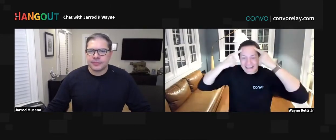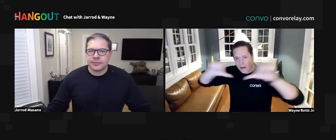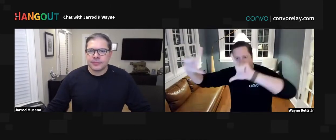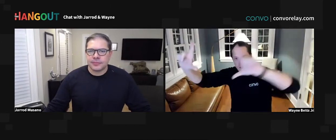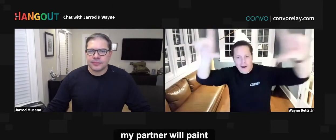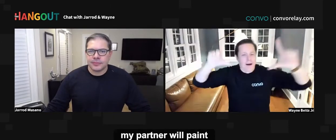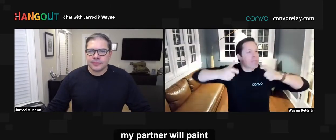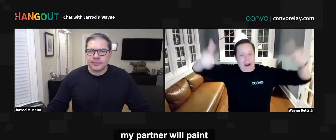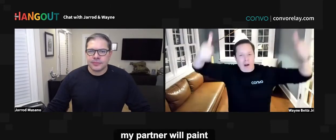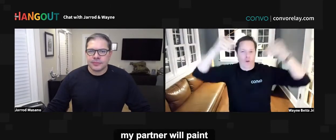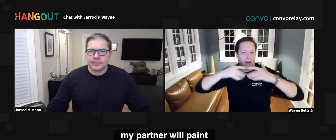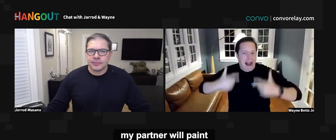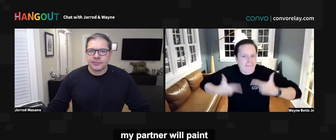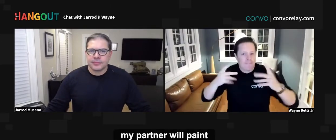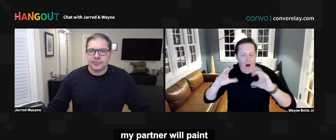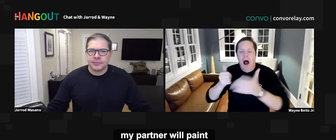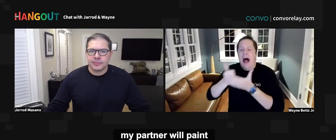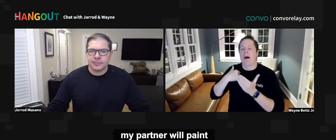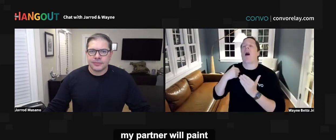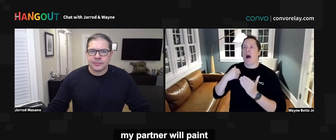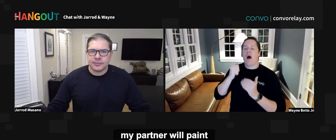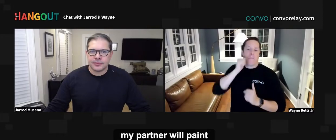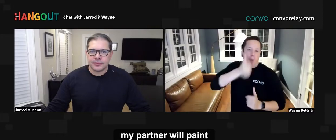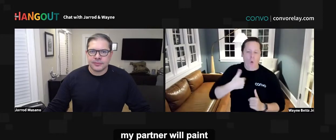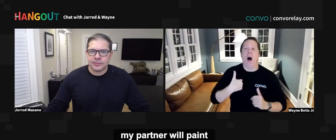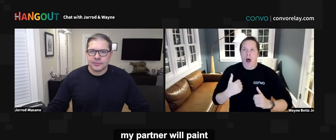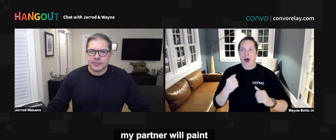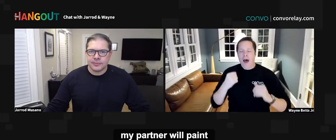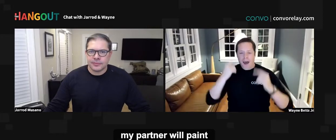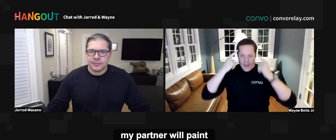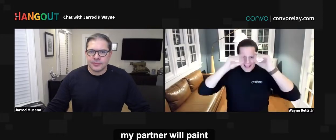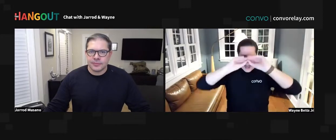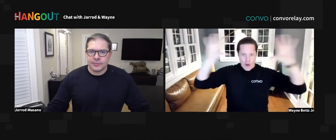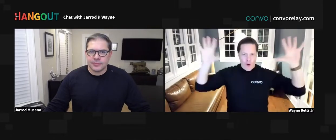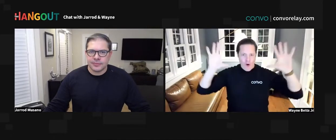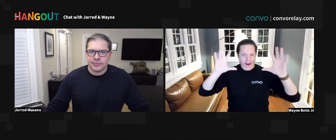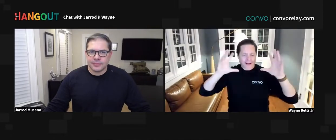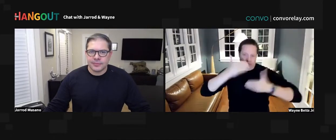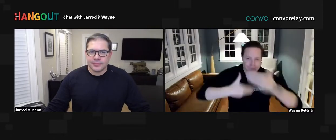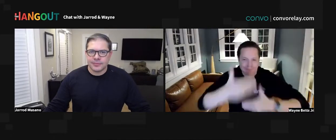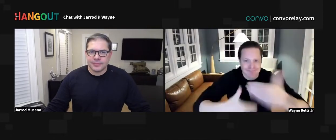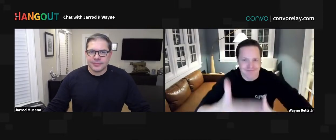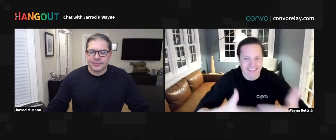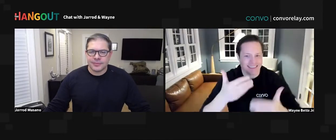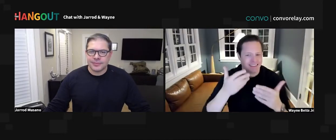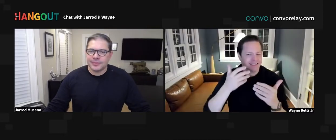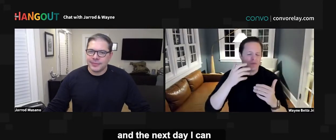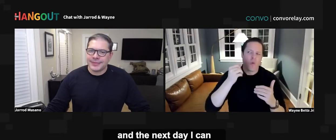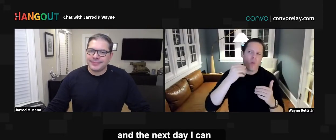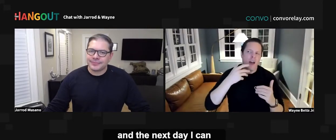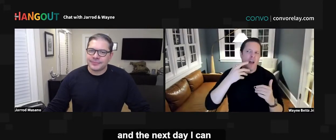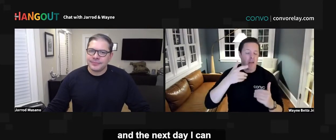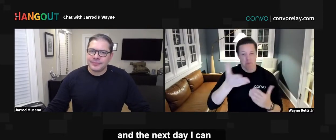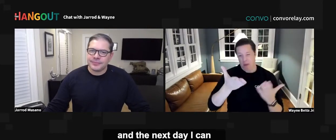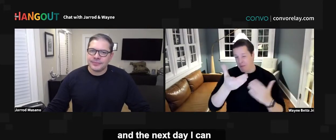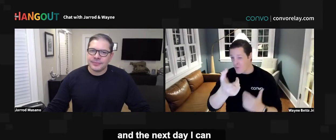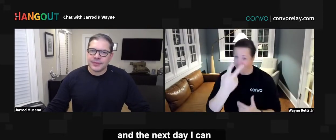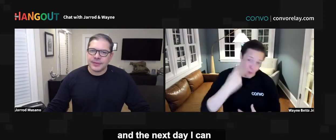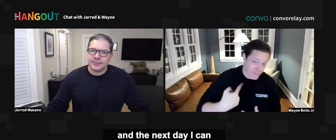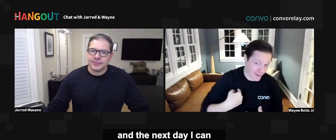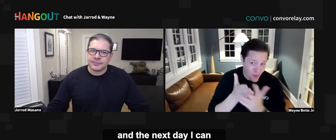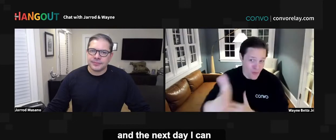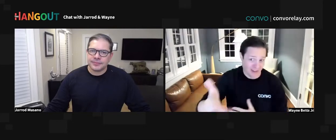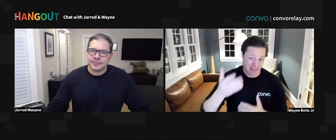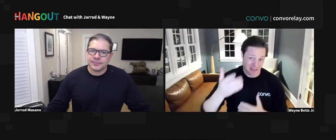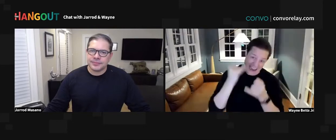am stressed, my partner will kind of paint a bigger picture for me so that way I can clear my mind and the next day I can move